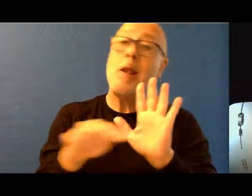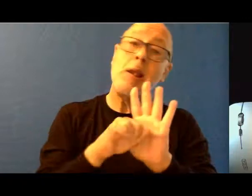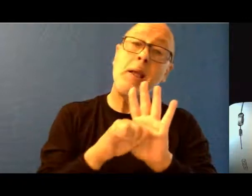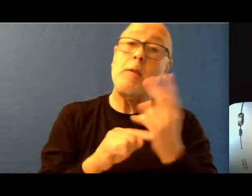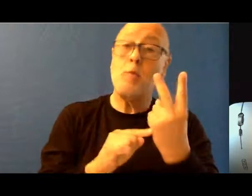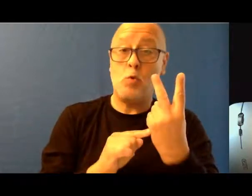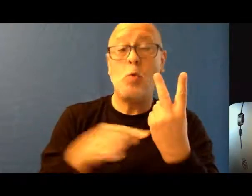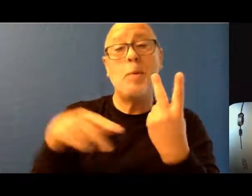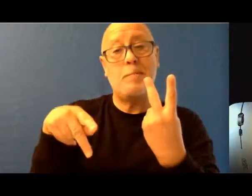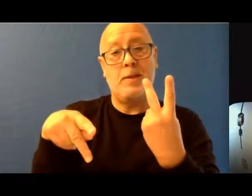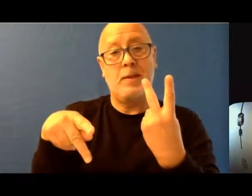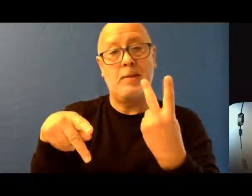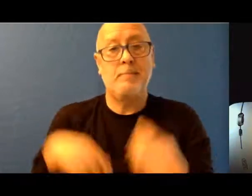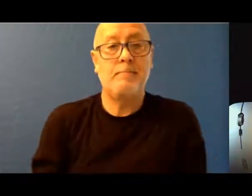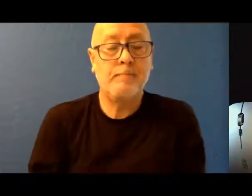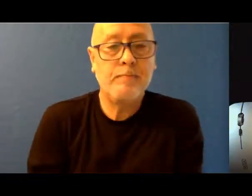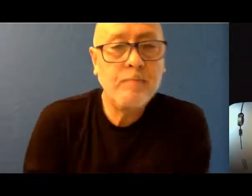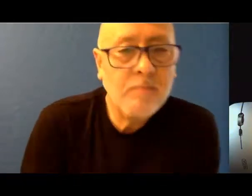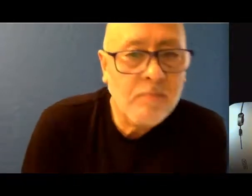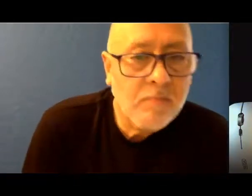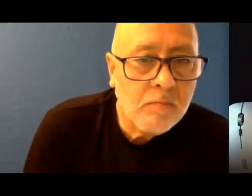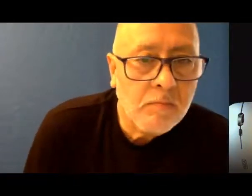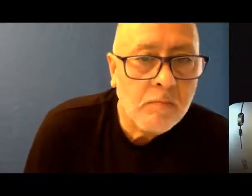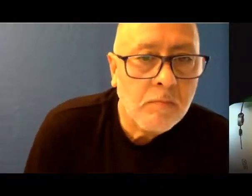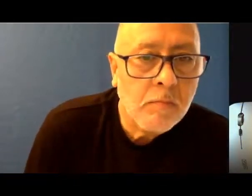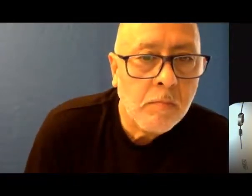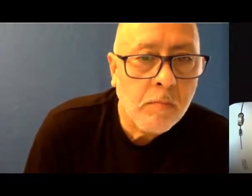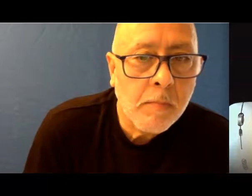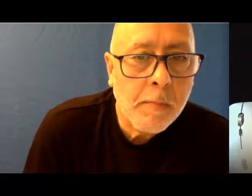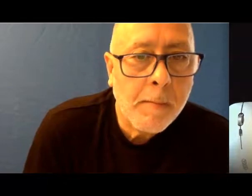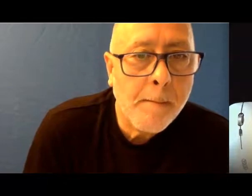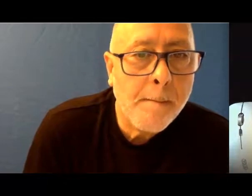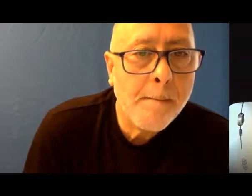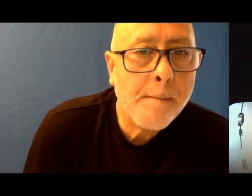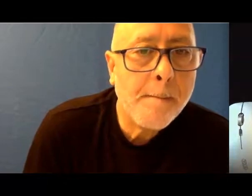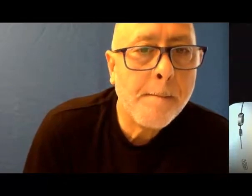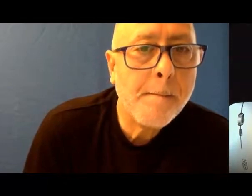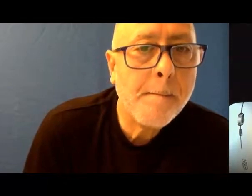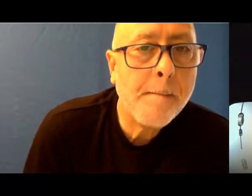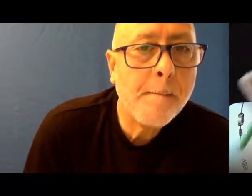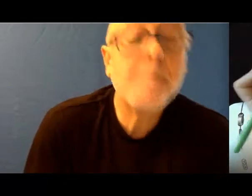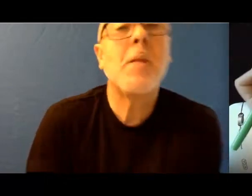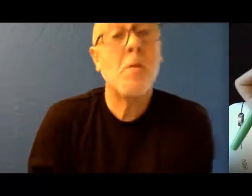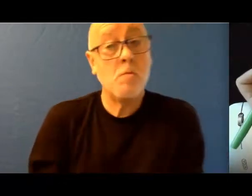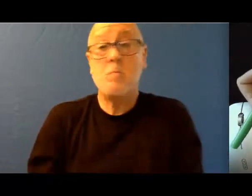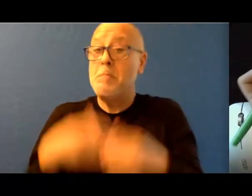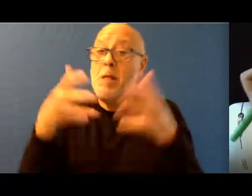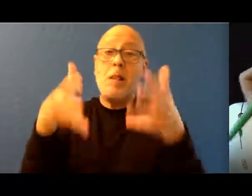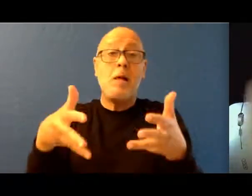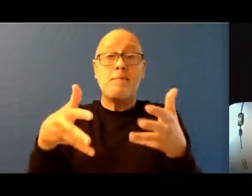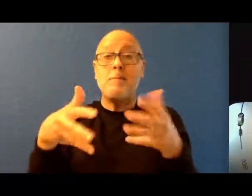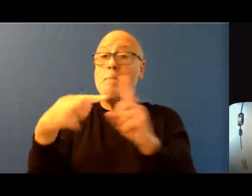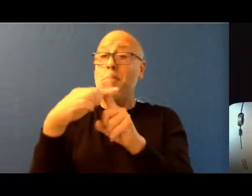2p. Well, what's left? Just that extra plus 5. I can't combine it